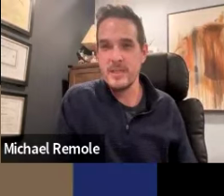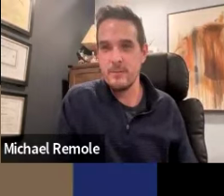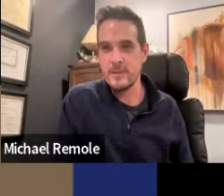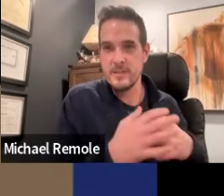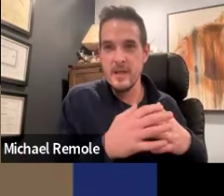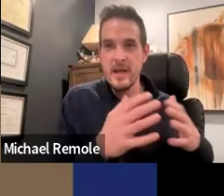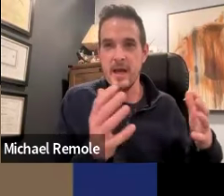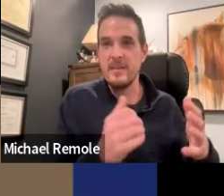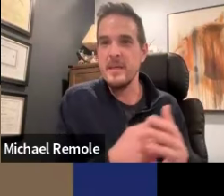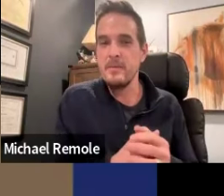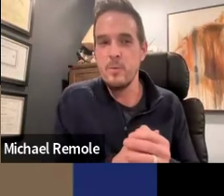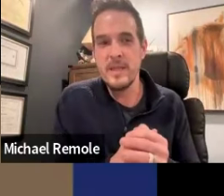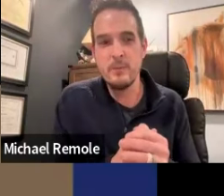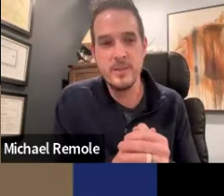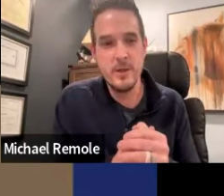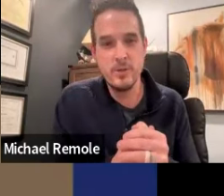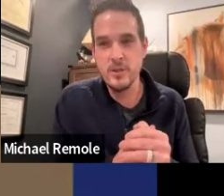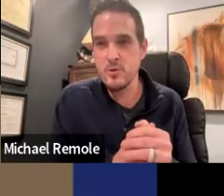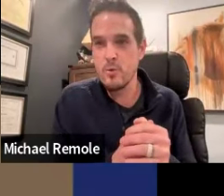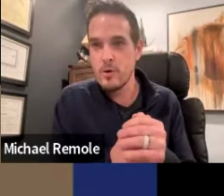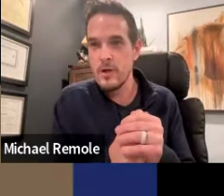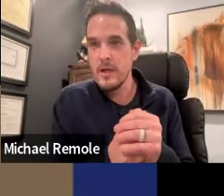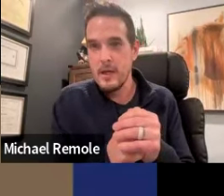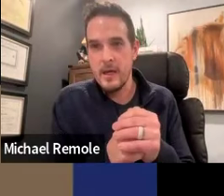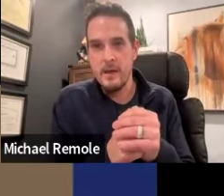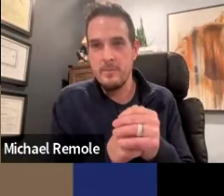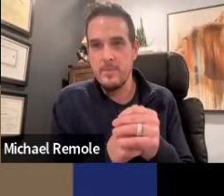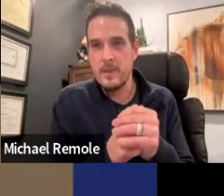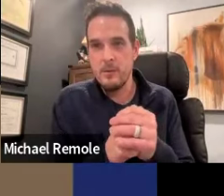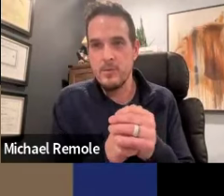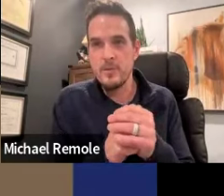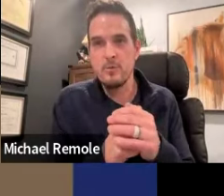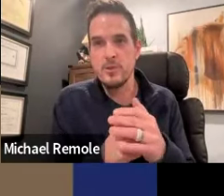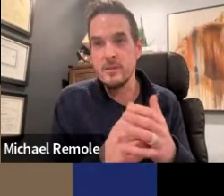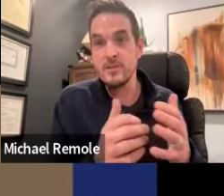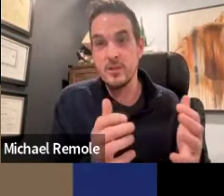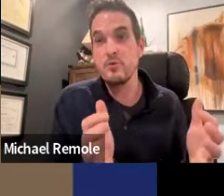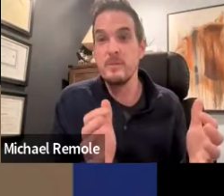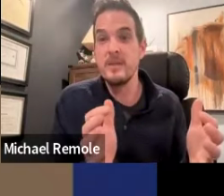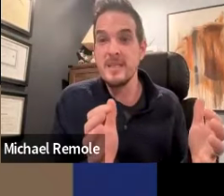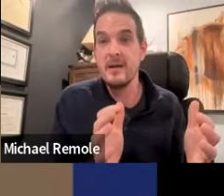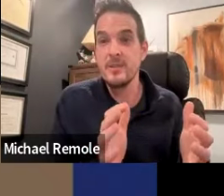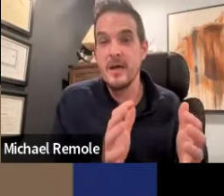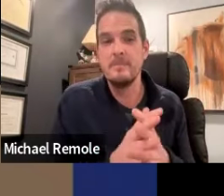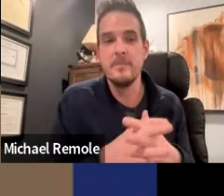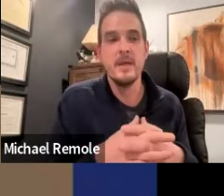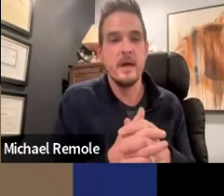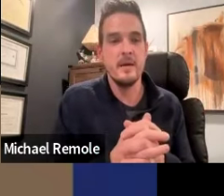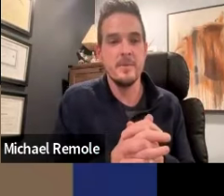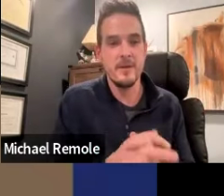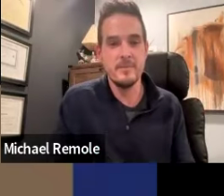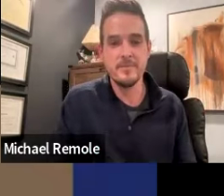would just, it was, when they would go to the store, he was known to scream the entire